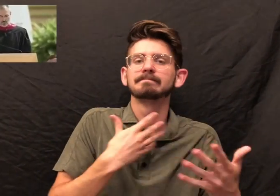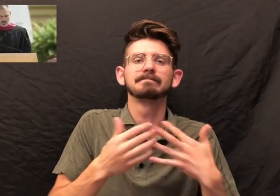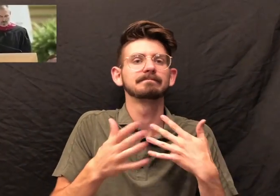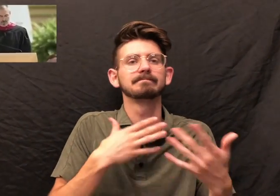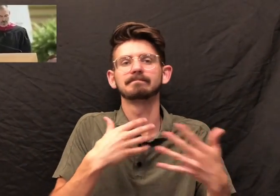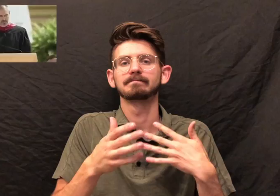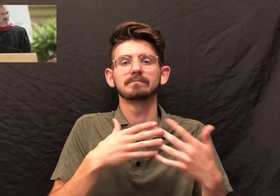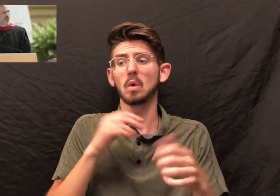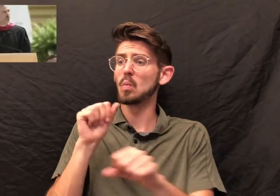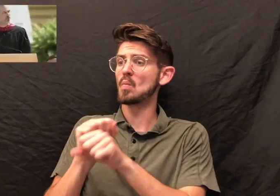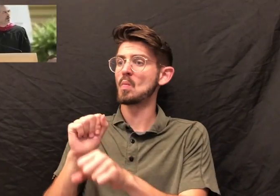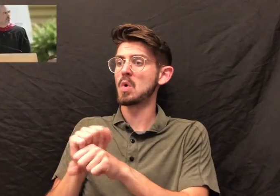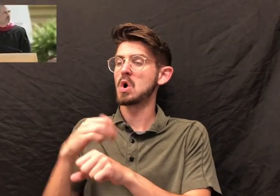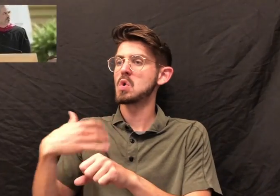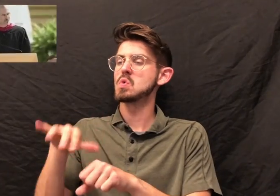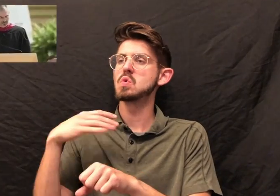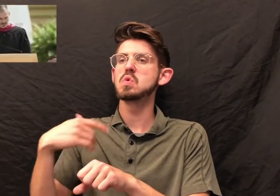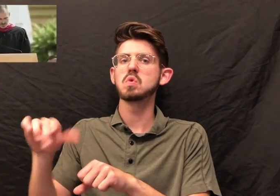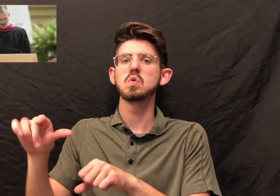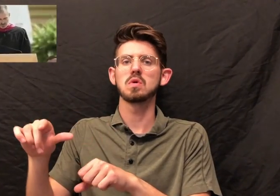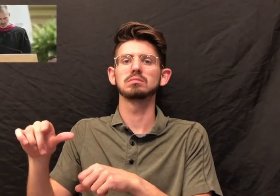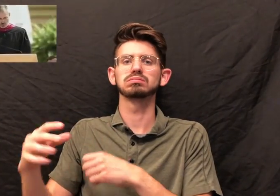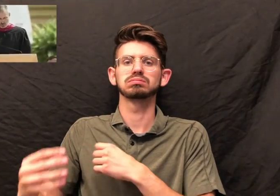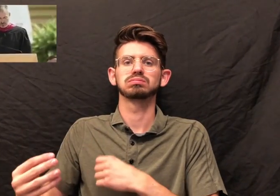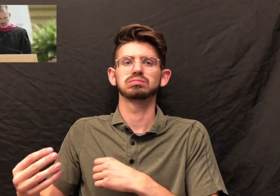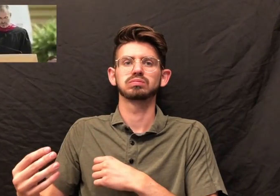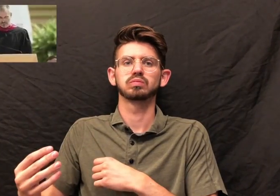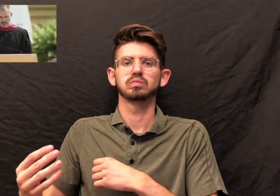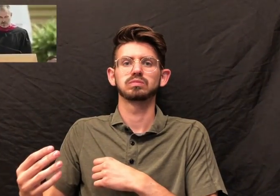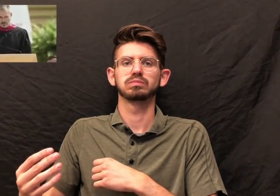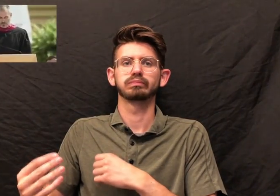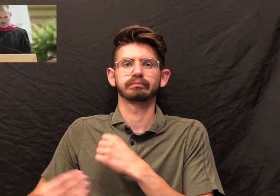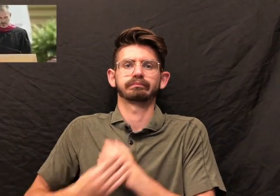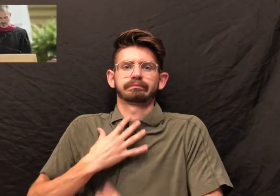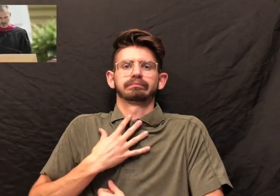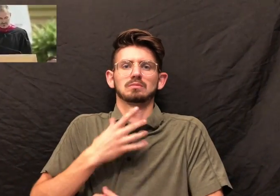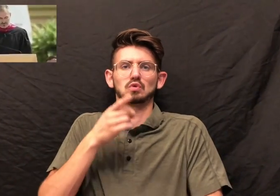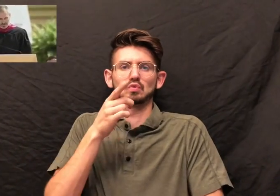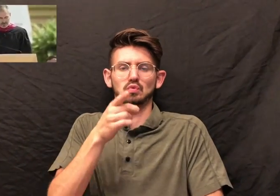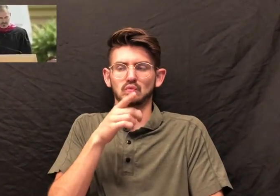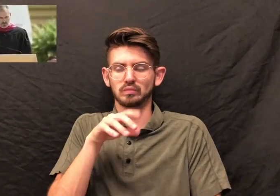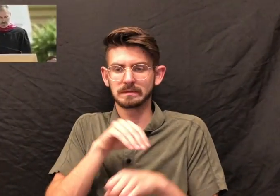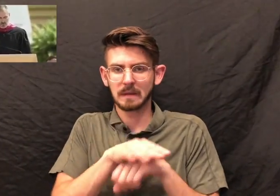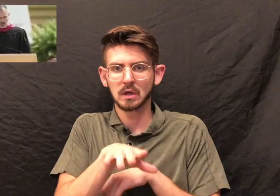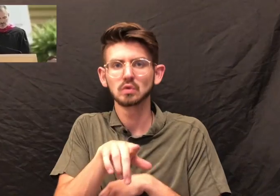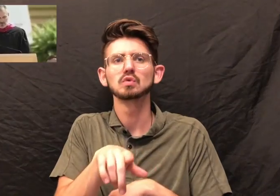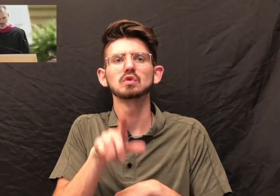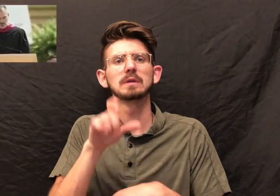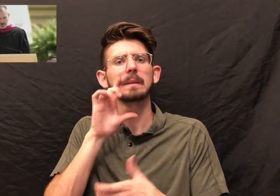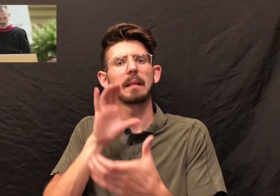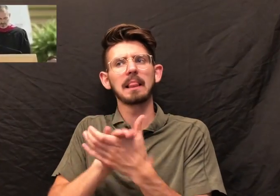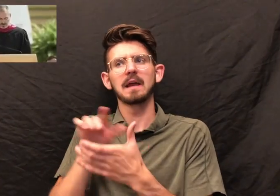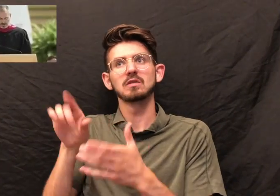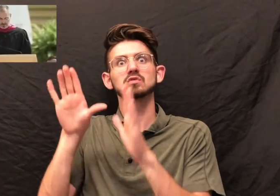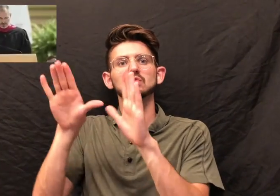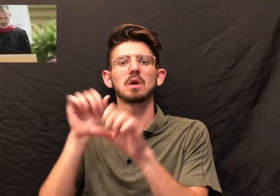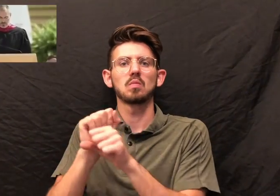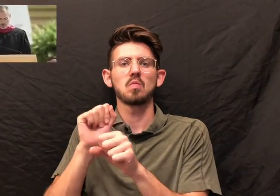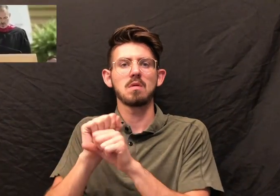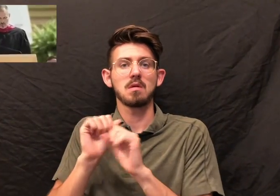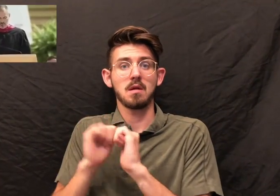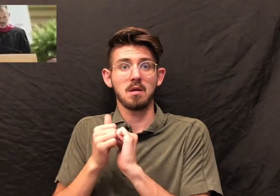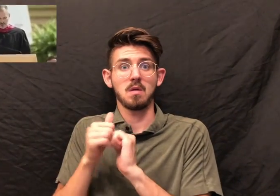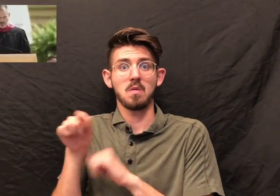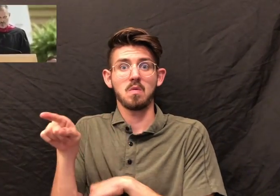is going to fill a large part of your life, and the only way to be truly satisfied is to do what you believe is great work. And the only way to do great